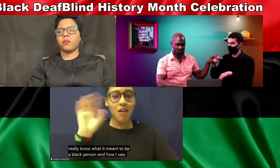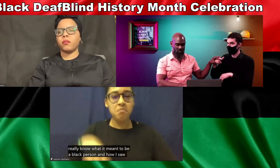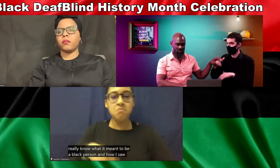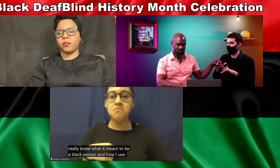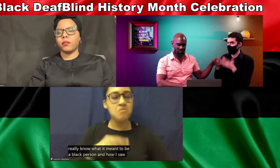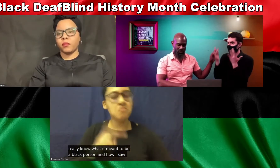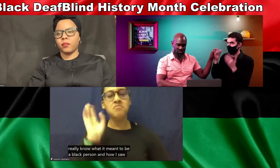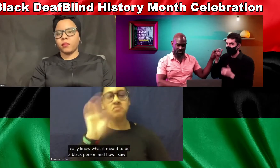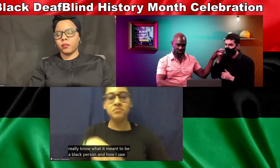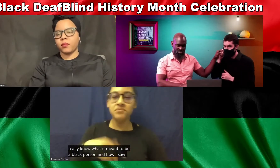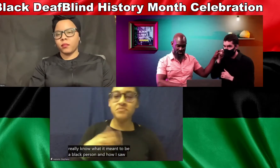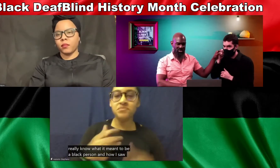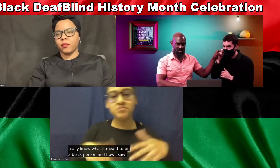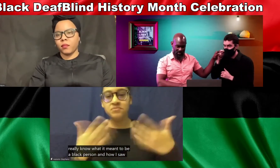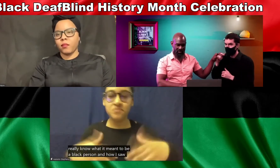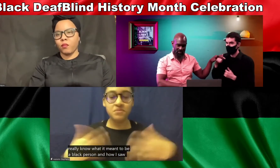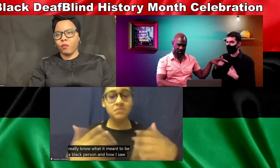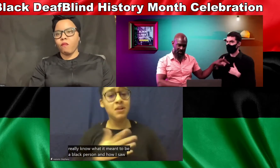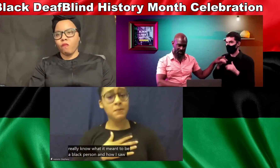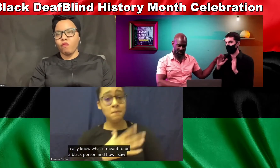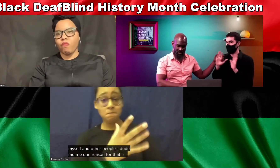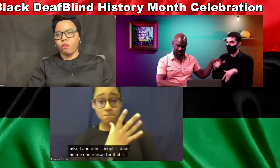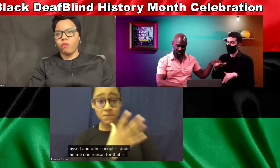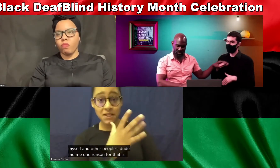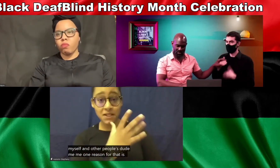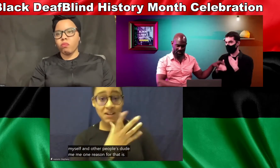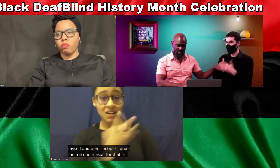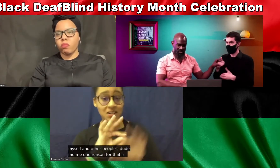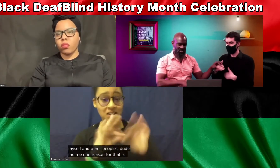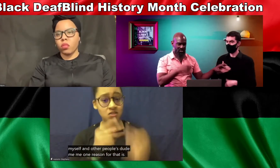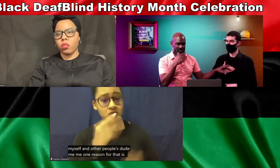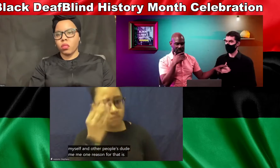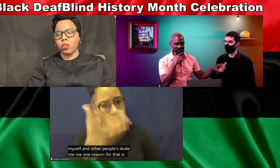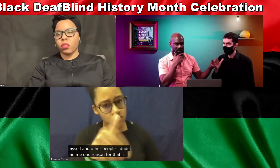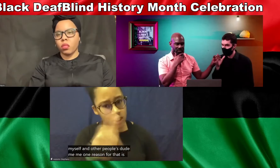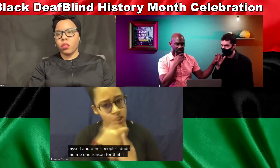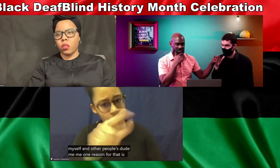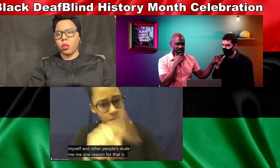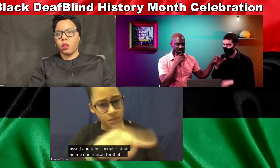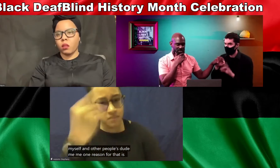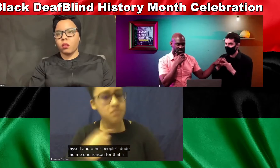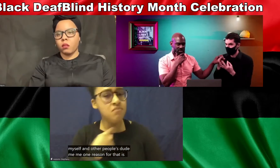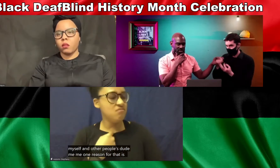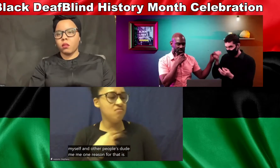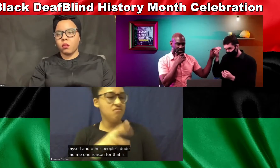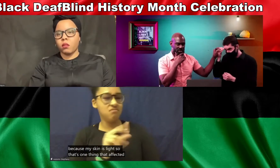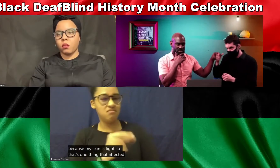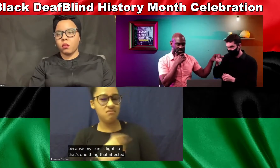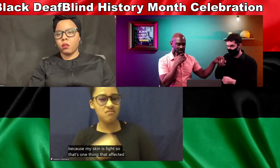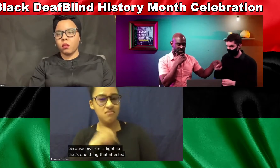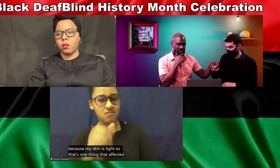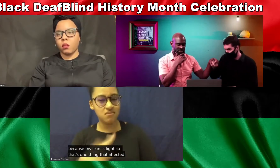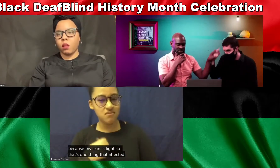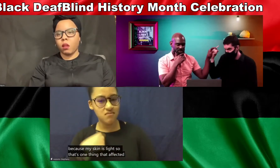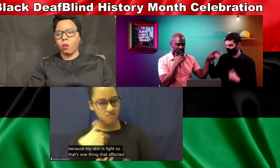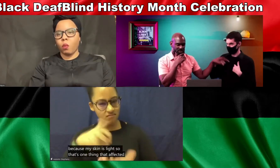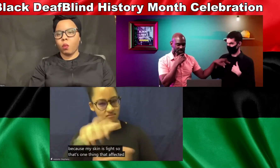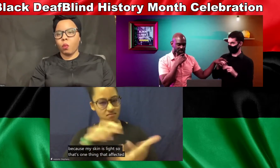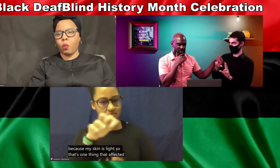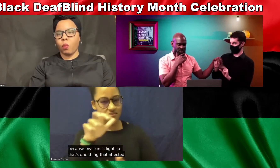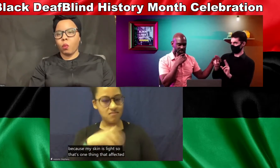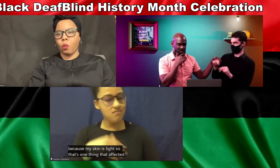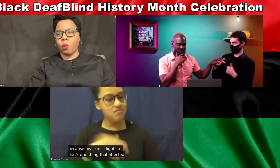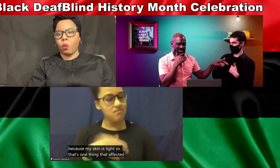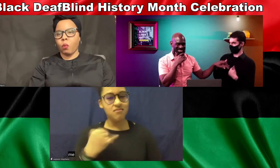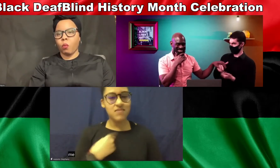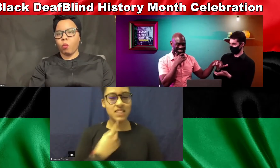One reason for that is because my skin is light. So that's one thing that affected me. And then my mom's family would tell